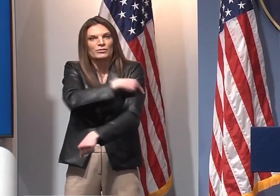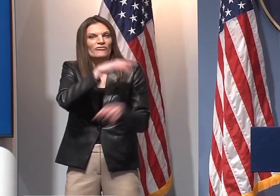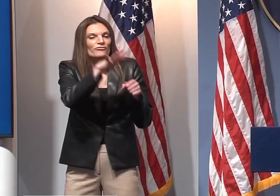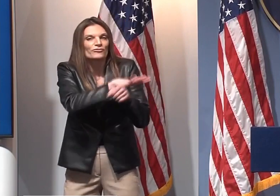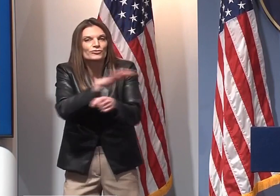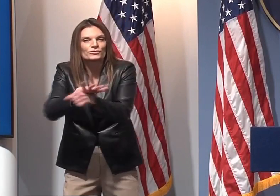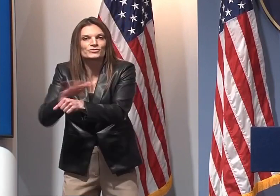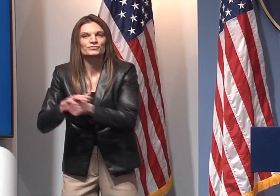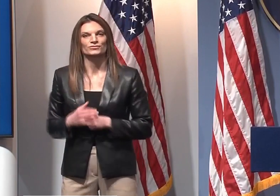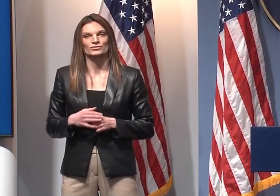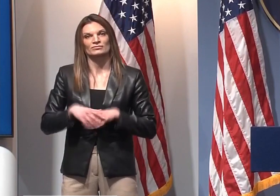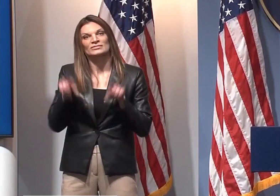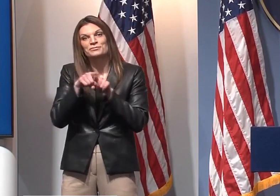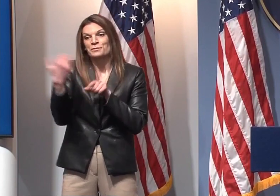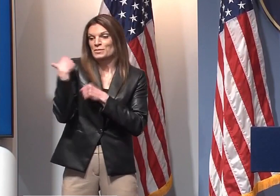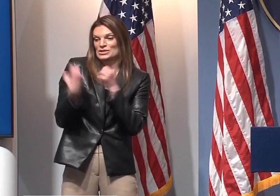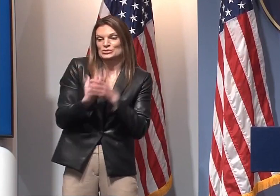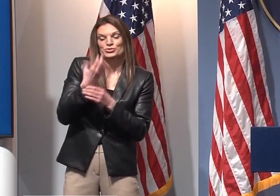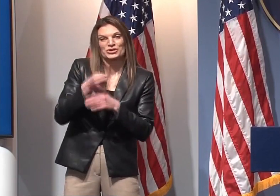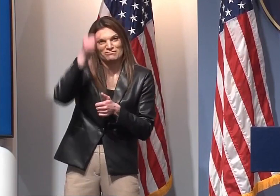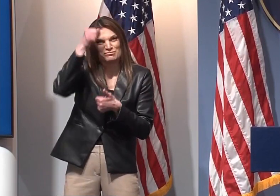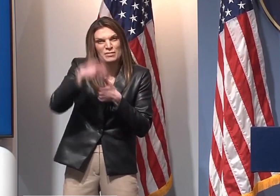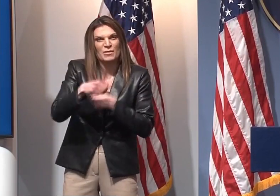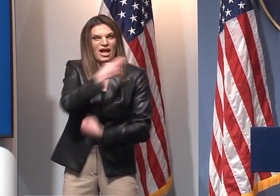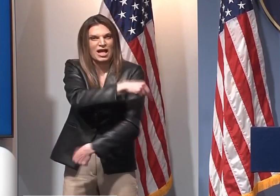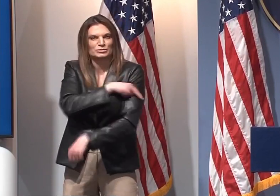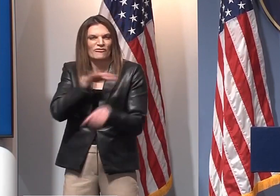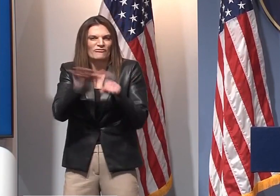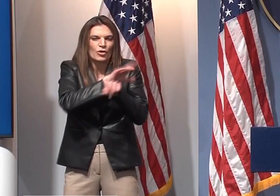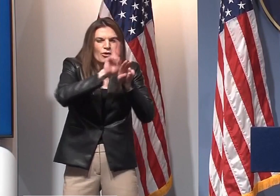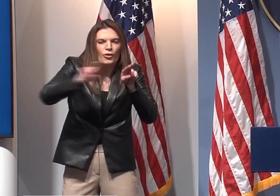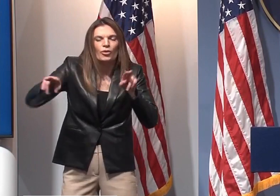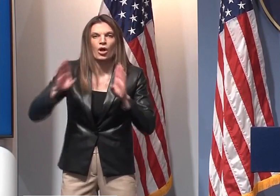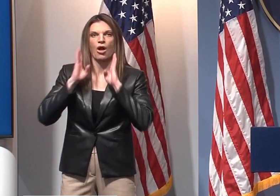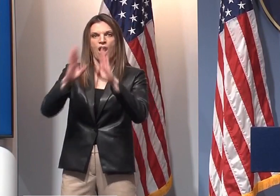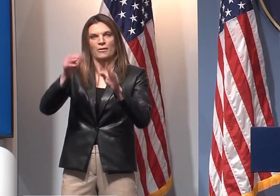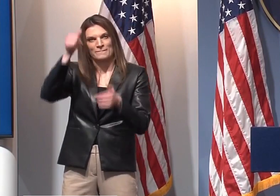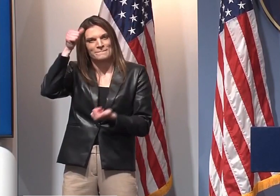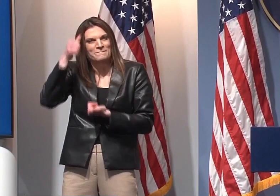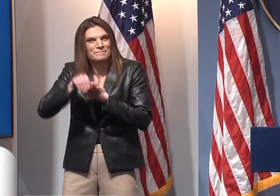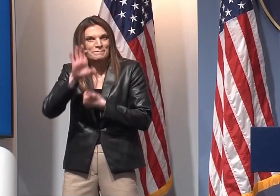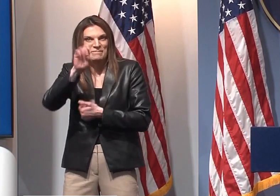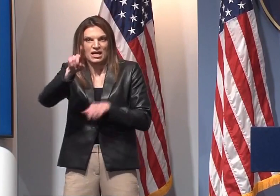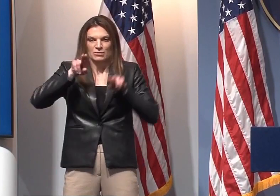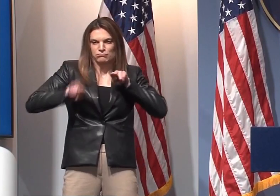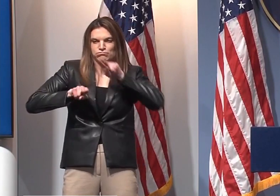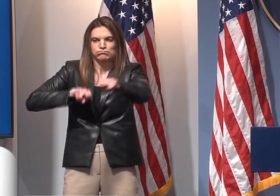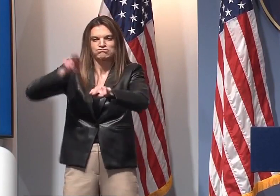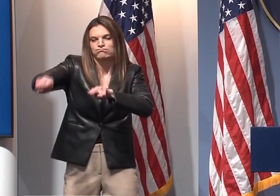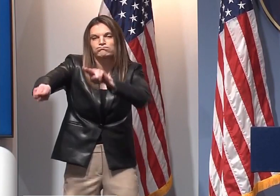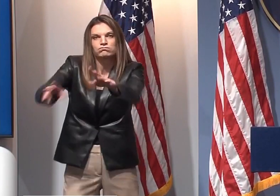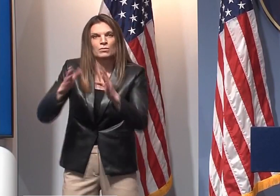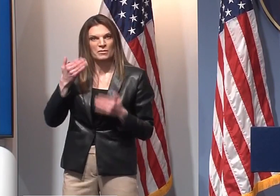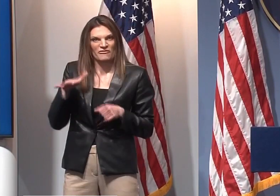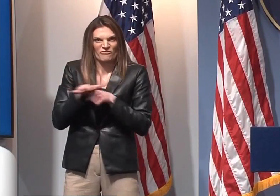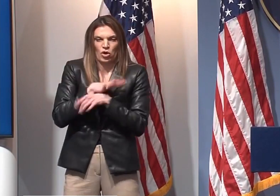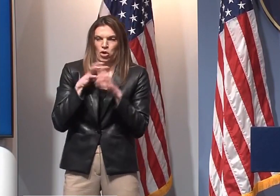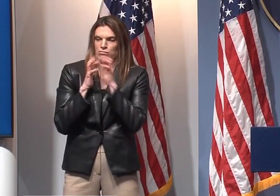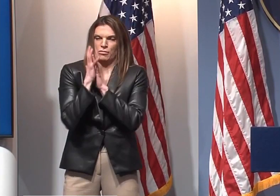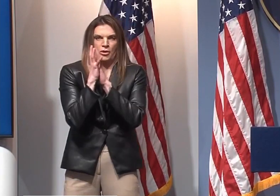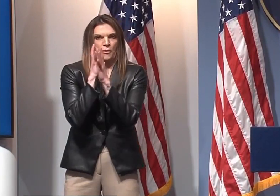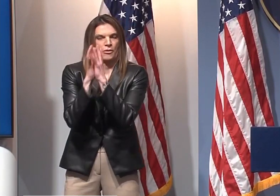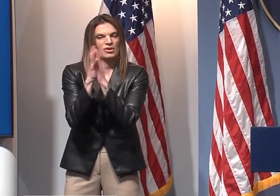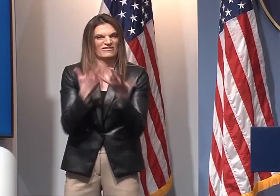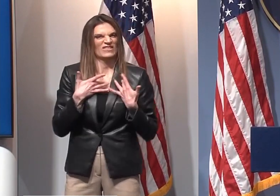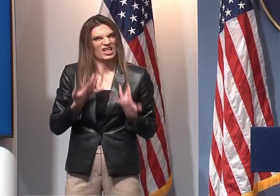hallways like they were last spring. This situation is very serious. We need to be using every tool in